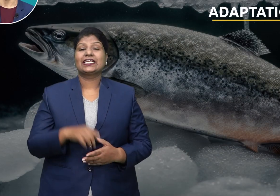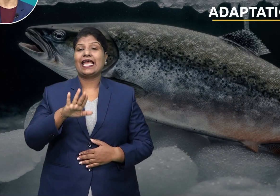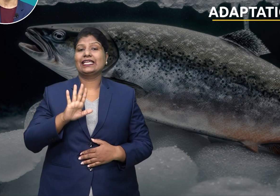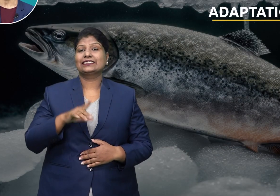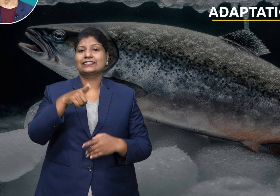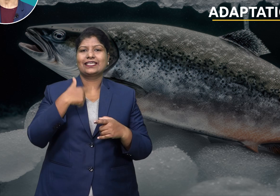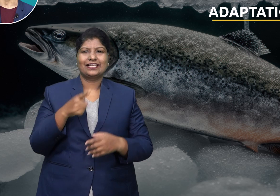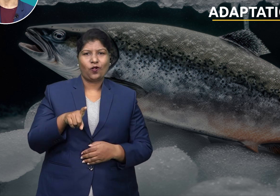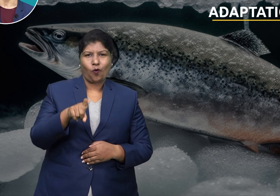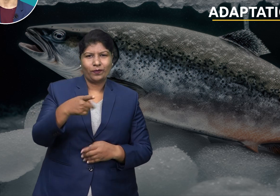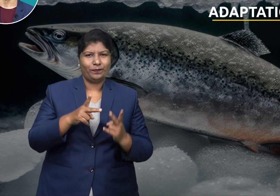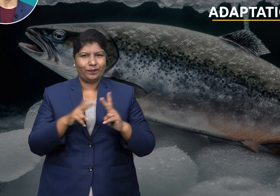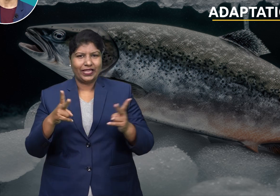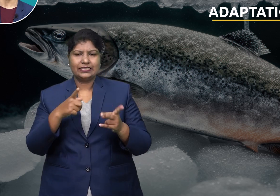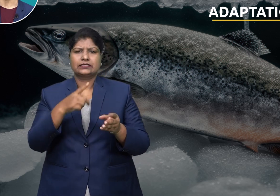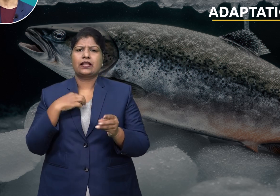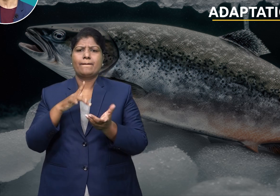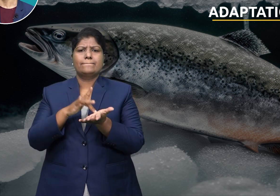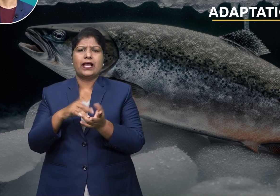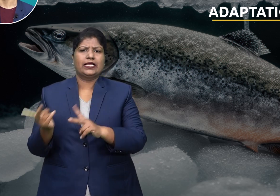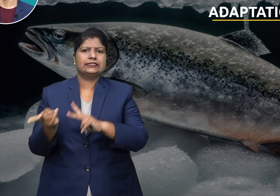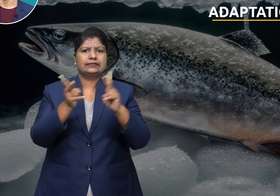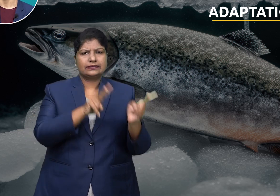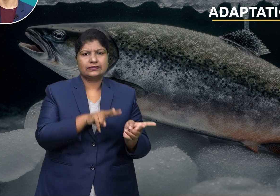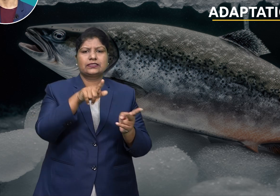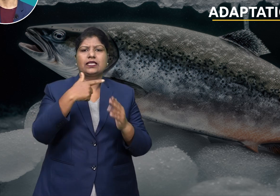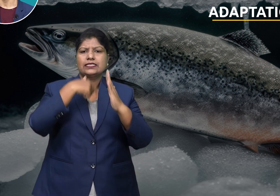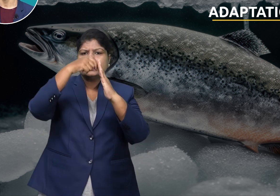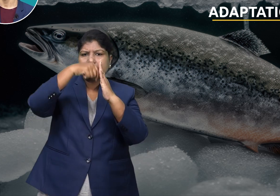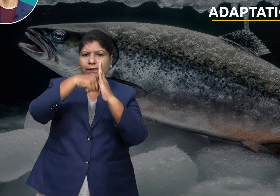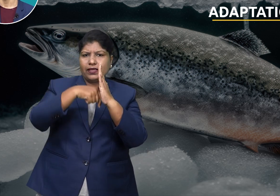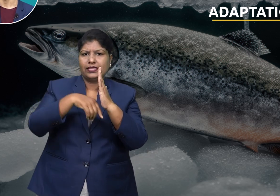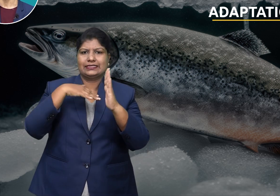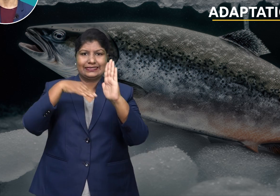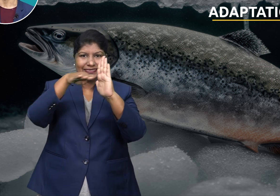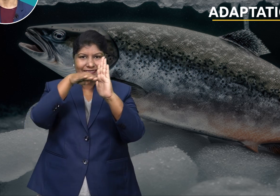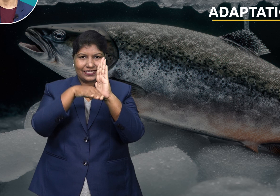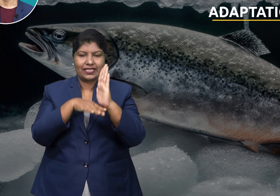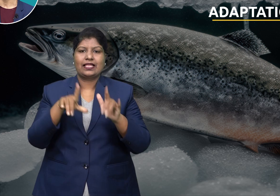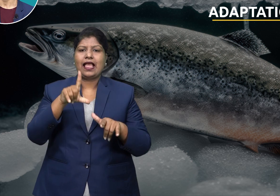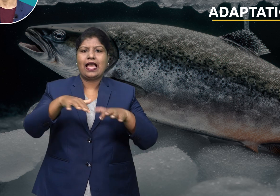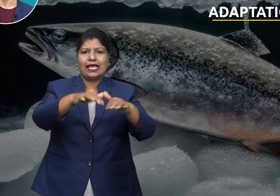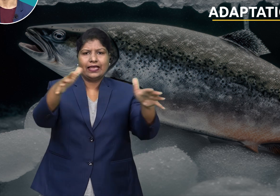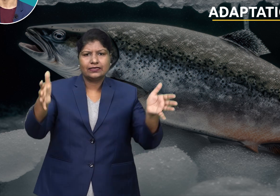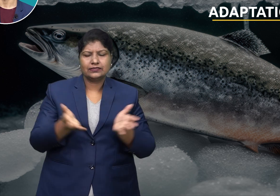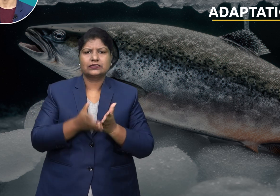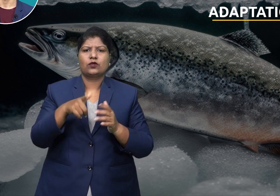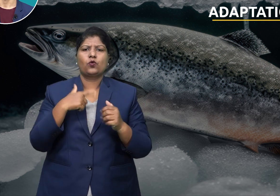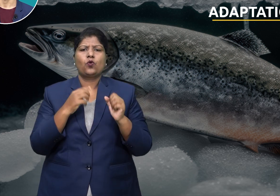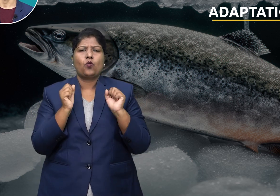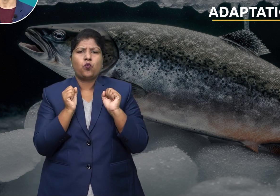Hence, organisms migrate to deeper layers of the lake which are warmer and